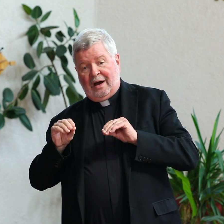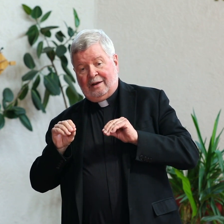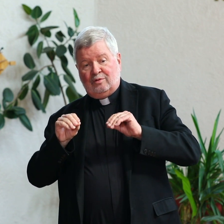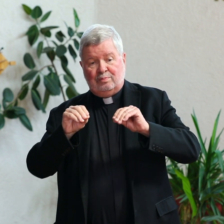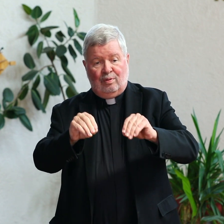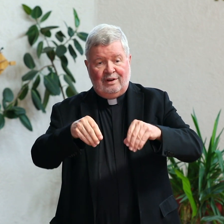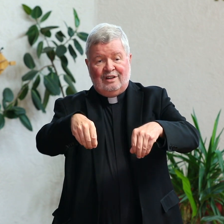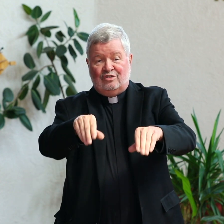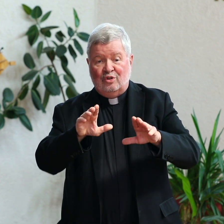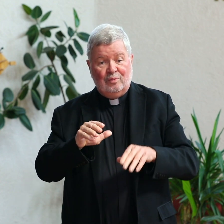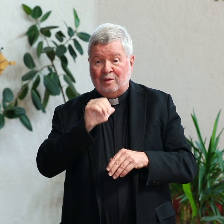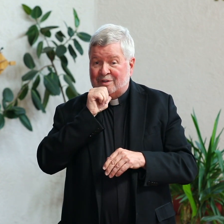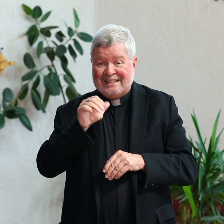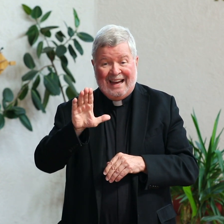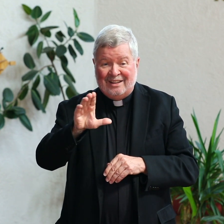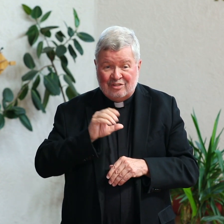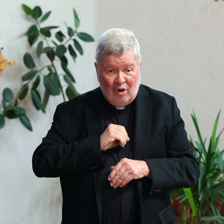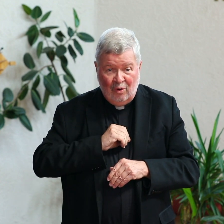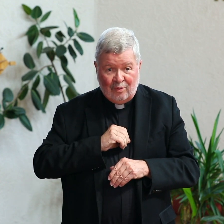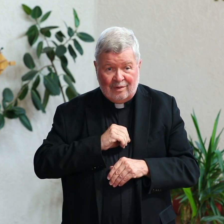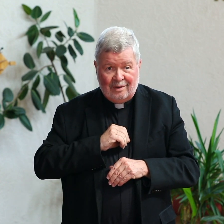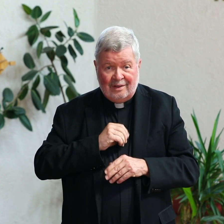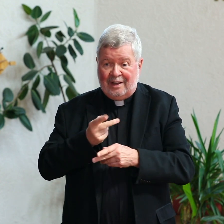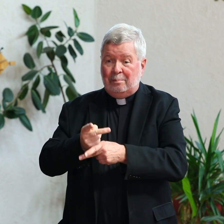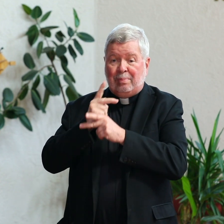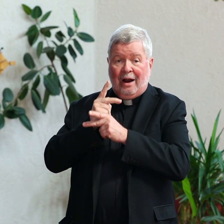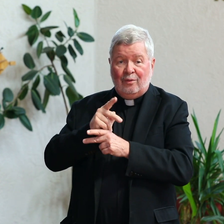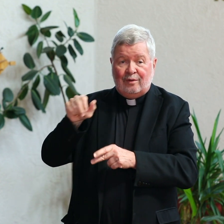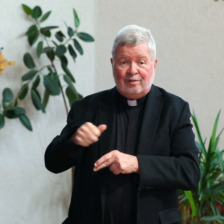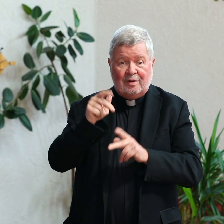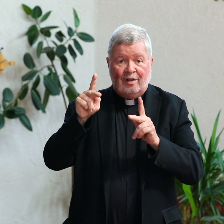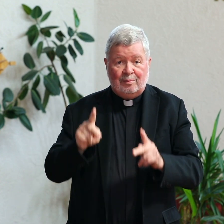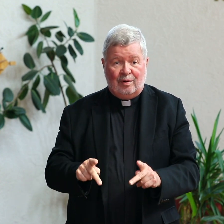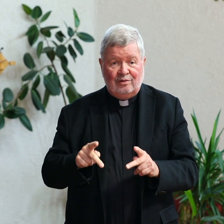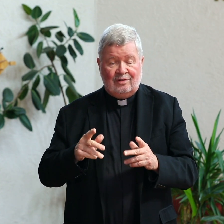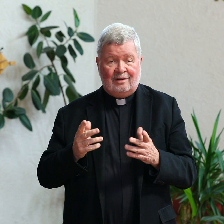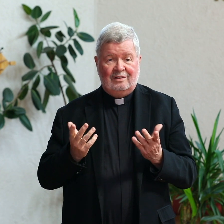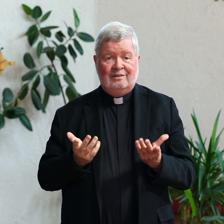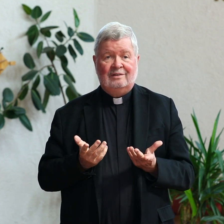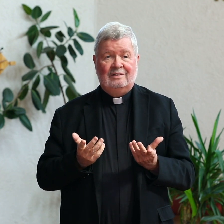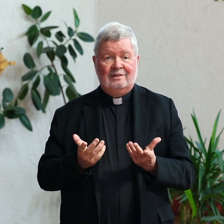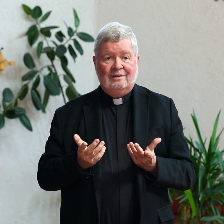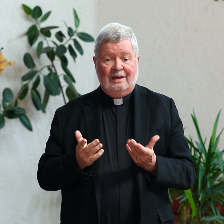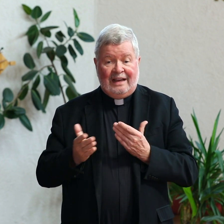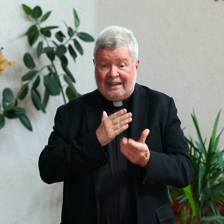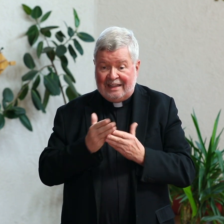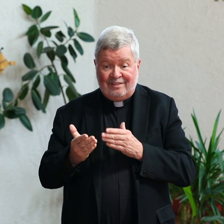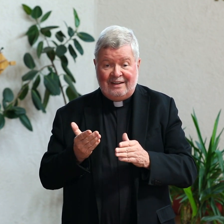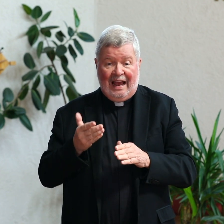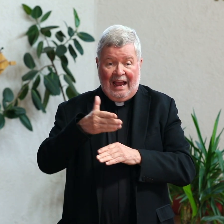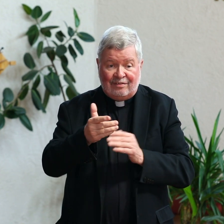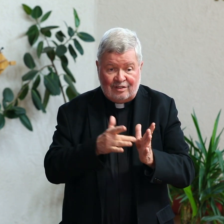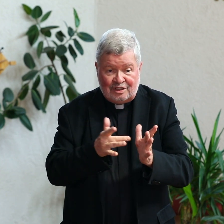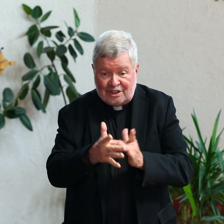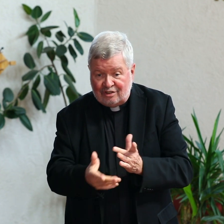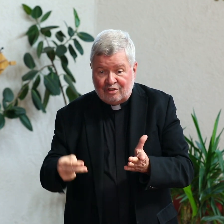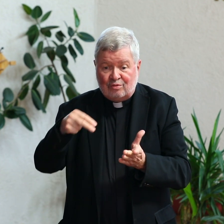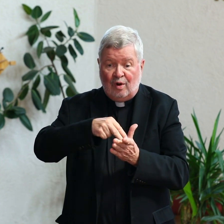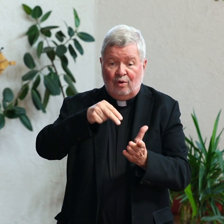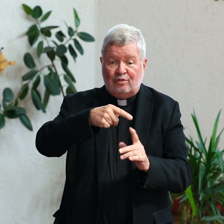was put in a tomb that was not his own. He had to borrow it from another person. And even after Jesus rose from